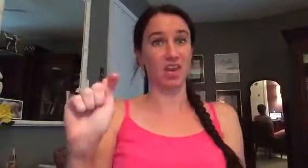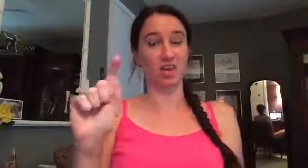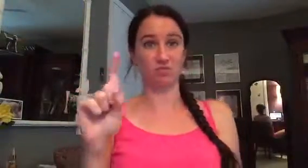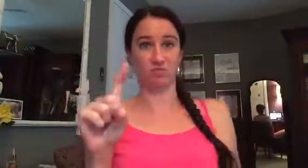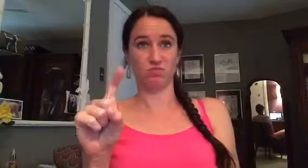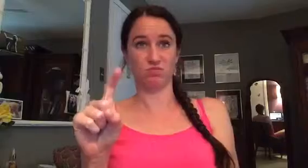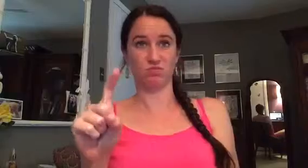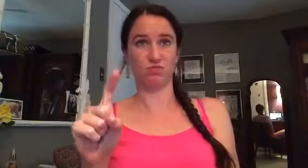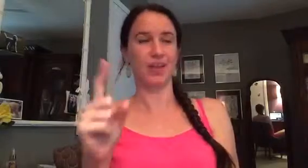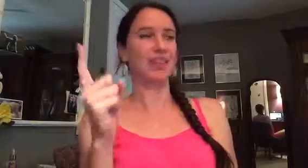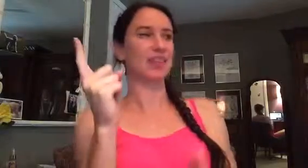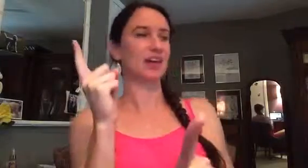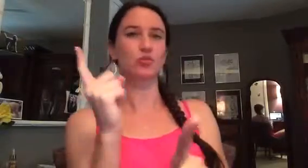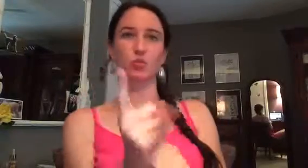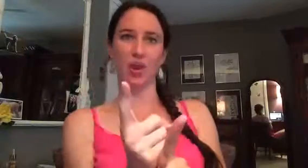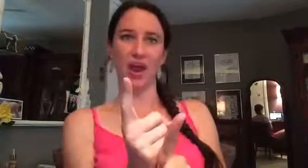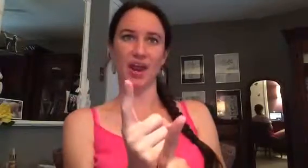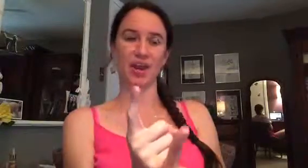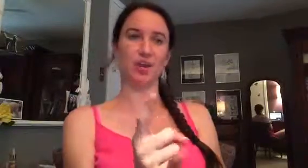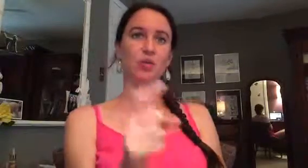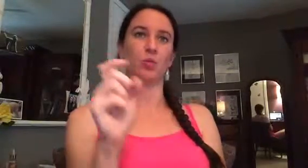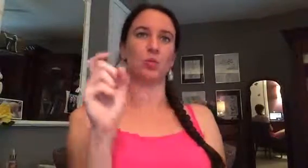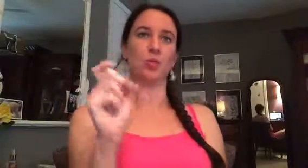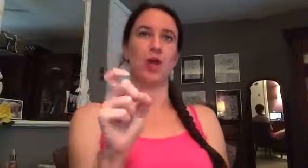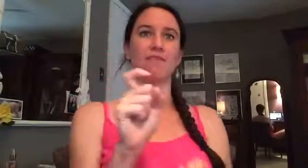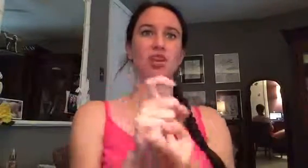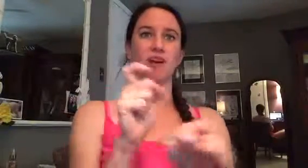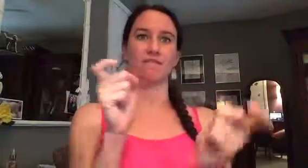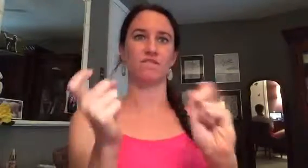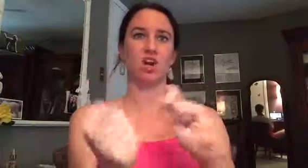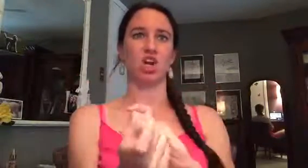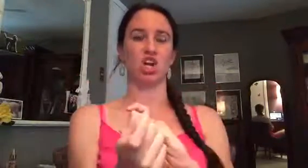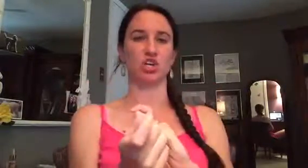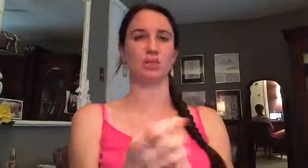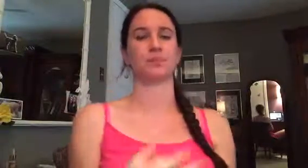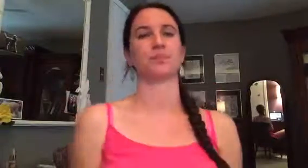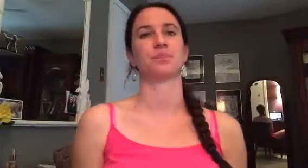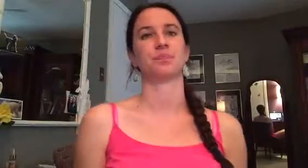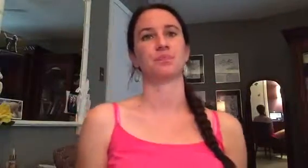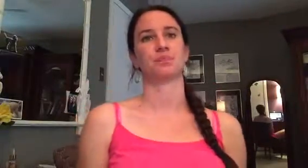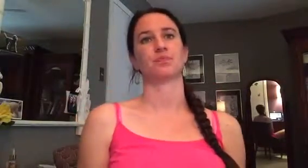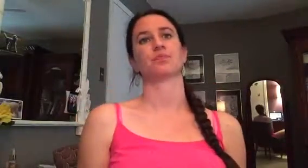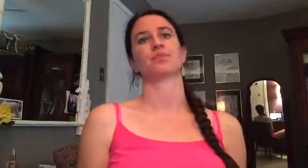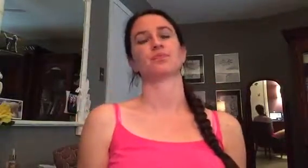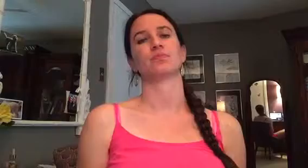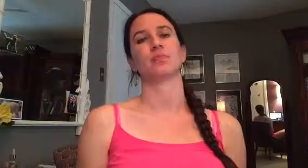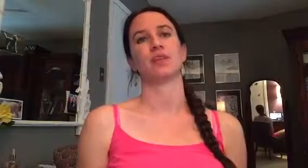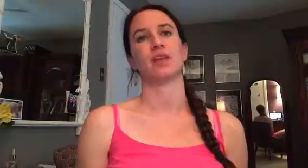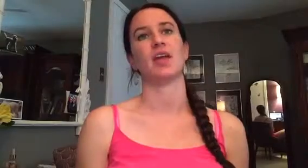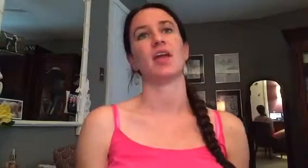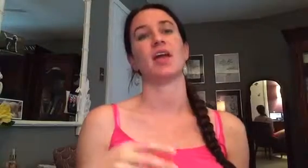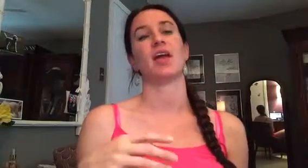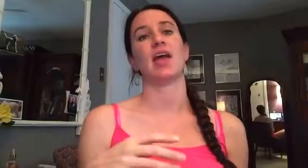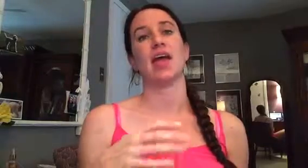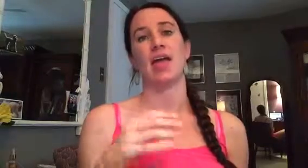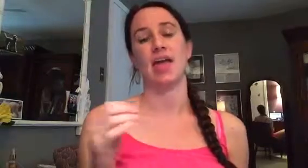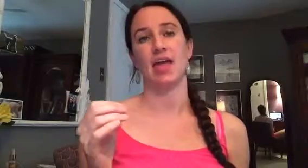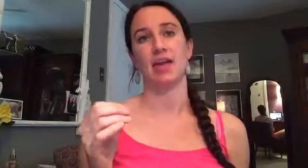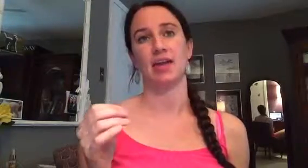That's right, we have to convert in order to end up with consistent units of